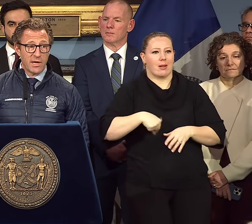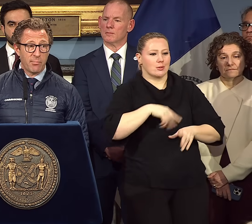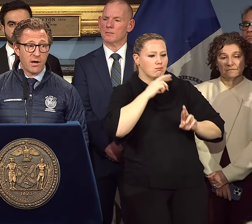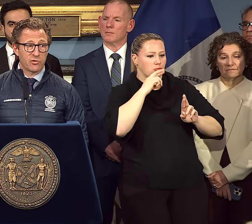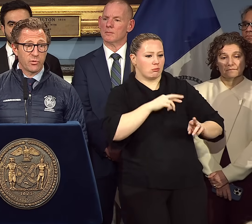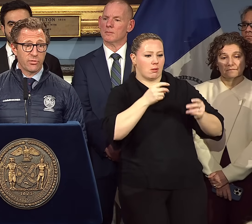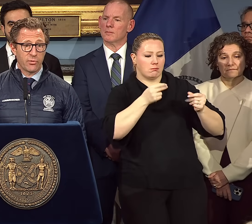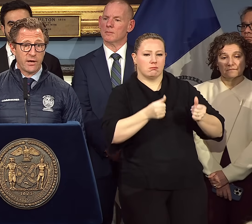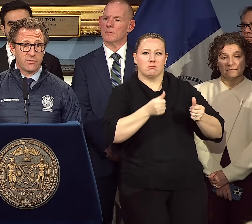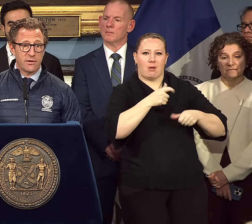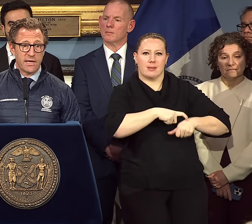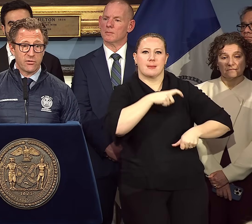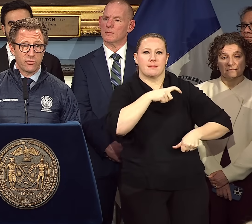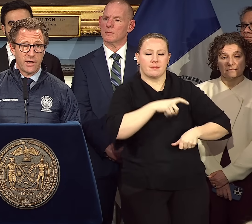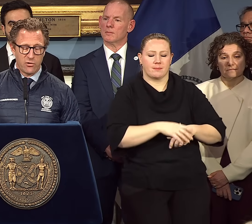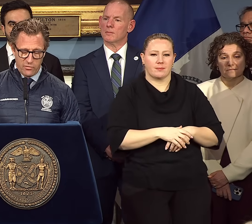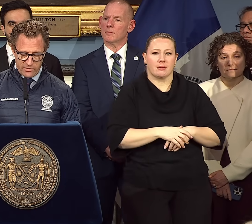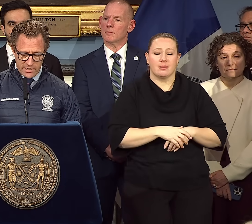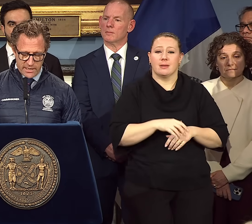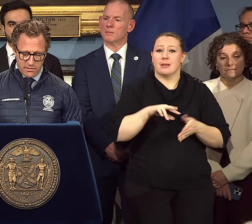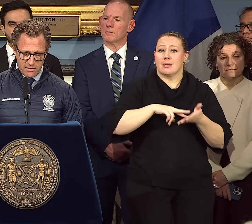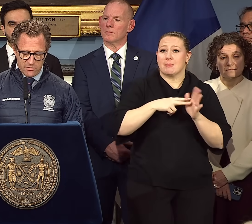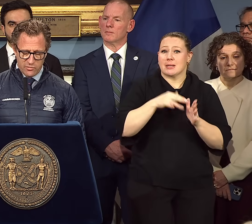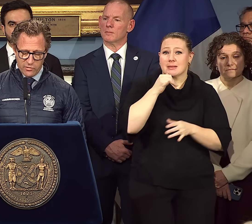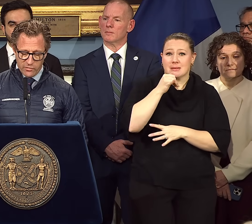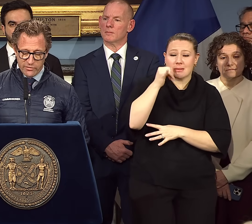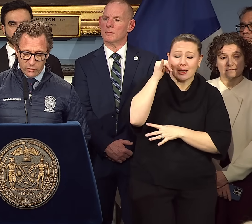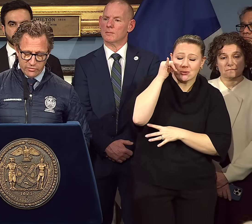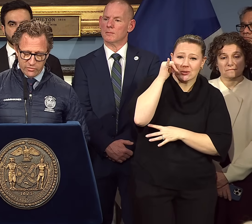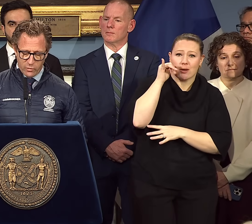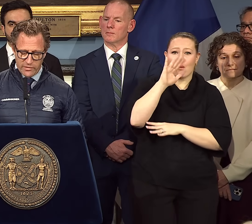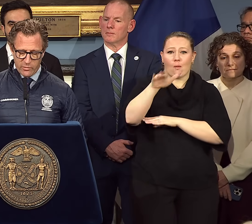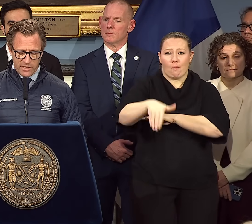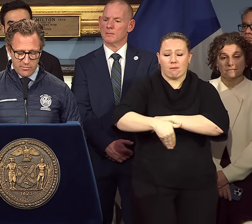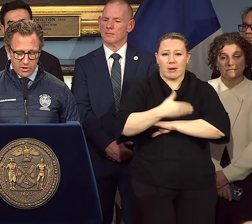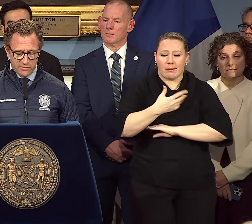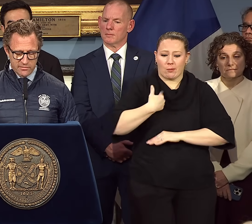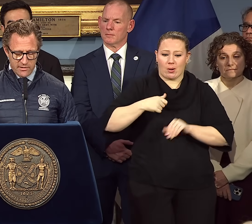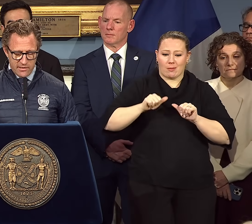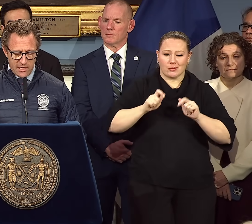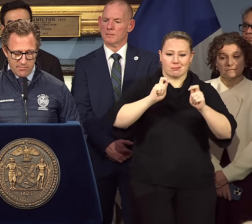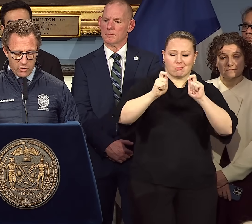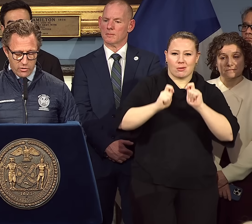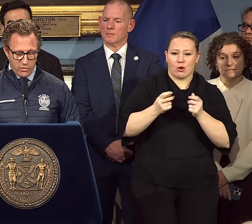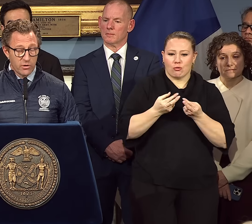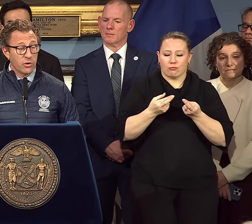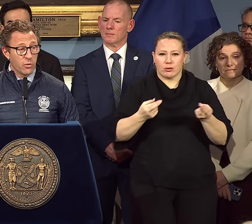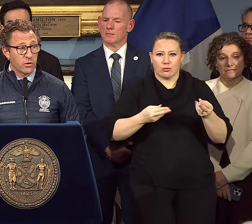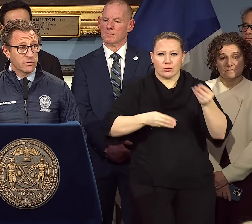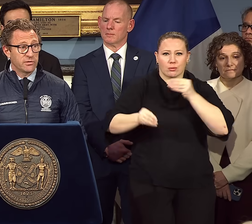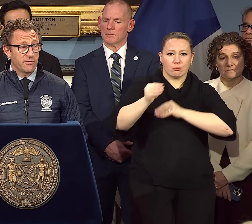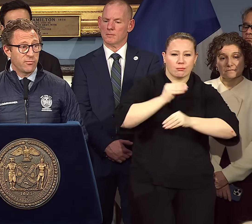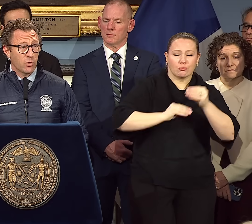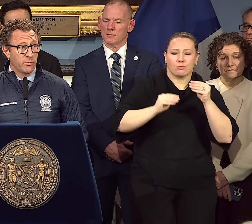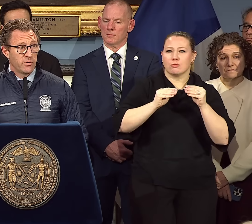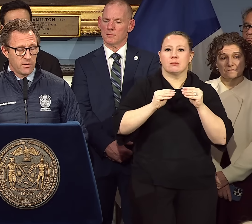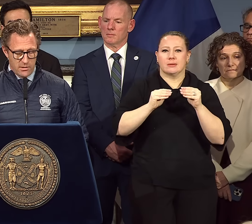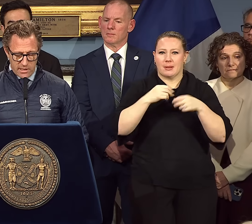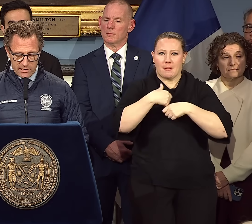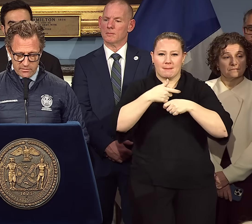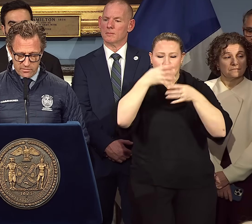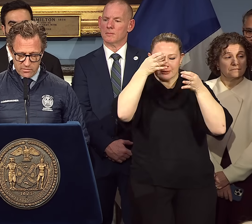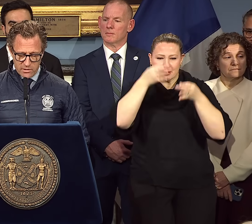This made it possible throughout the day yesterday and overnight to move resources where they were needed most, keep New Yorkers